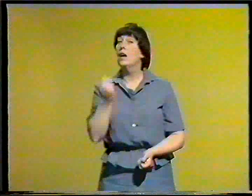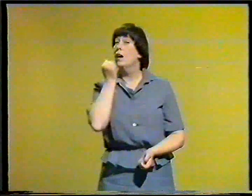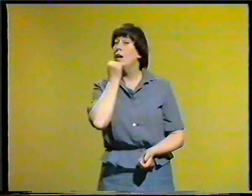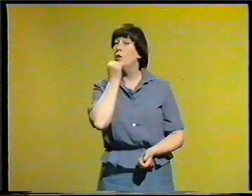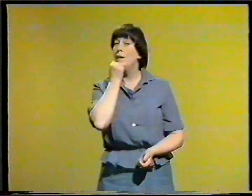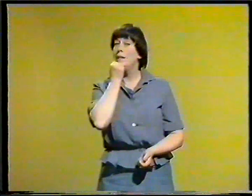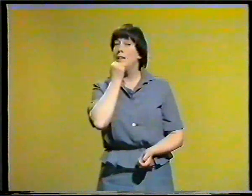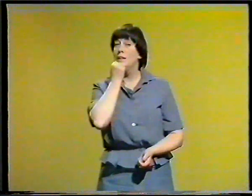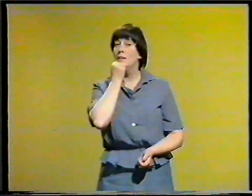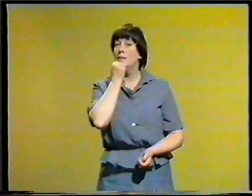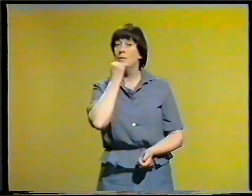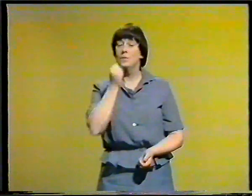How many?